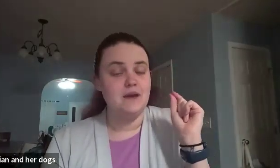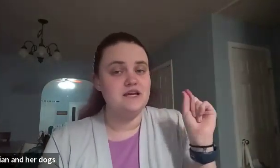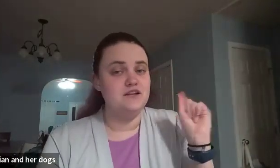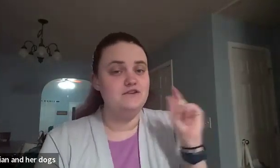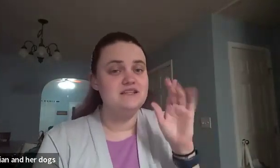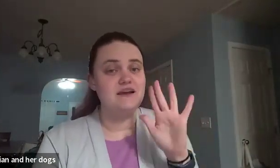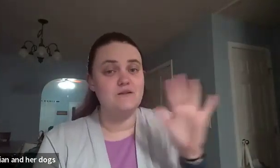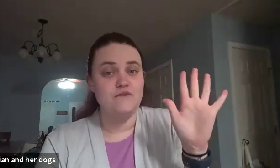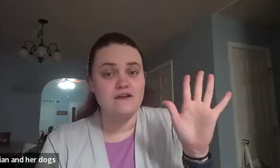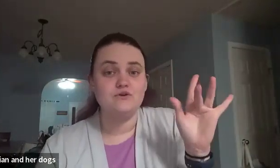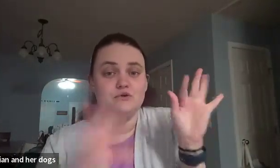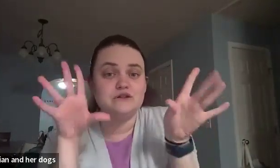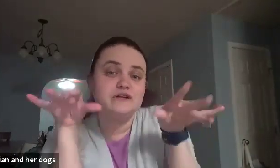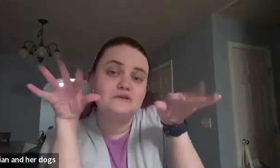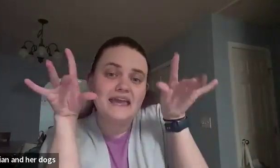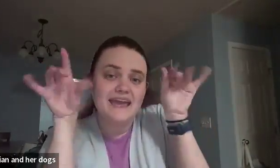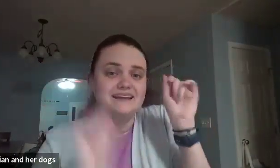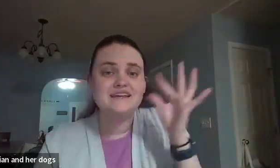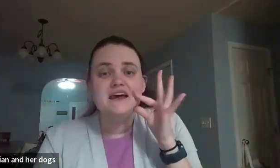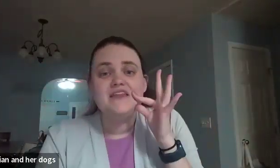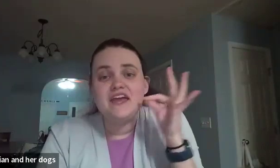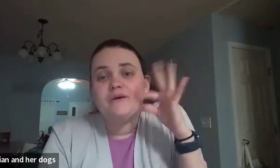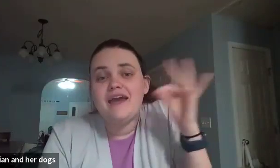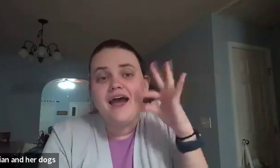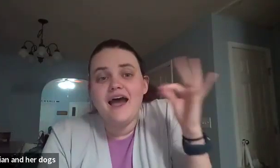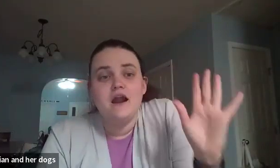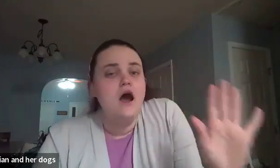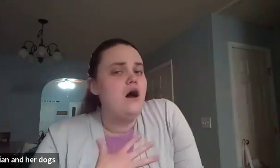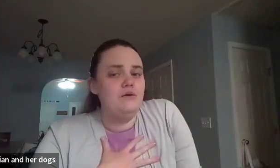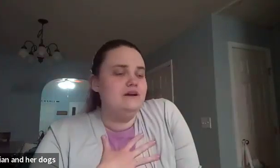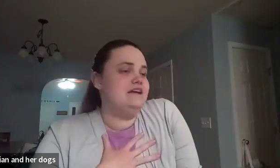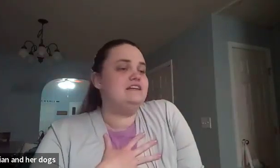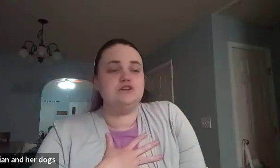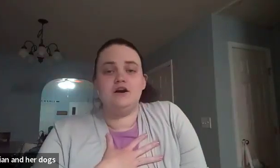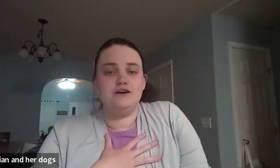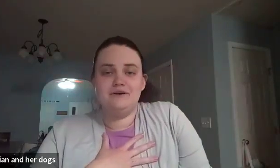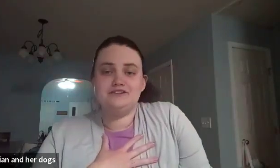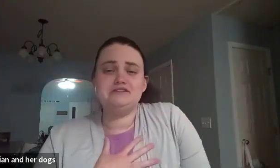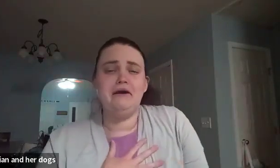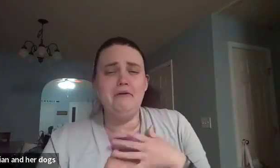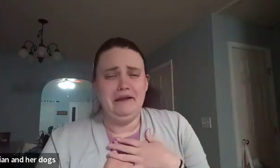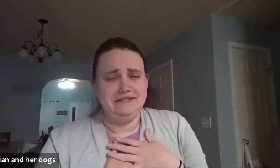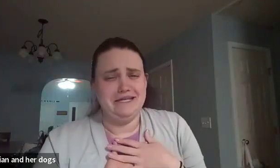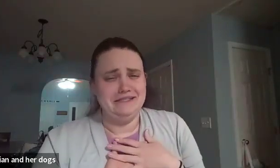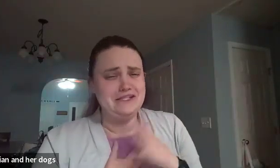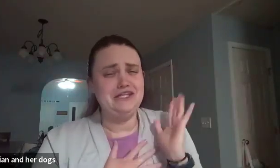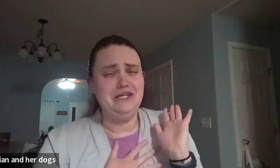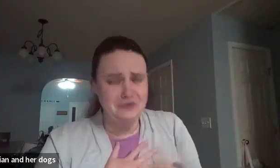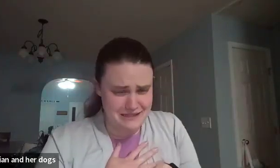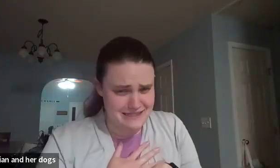I'm telling you, if you see like a little 5-year-old with their little like hands and they go cat, oh, it gets your heart going. You're just like, oh my gosh, that is the cutest